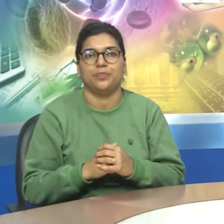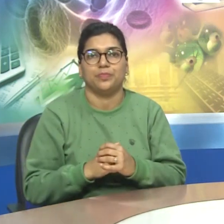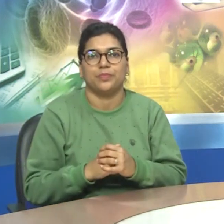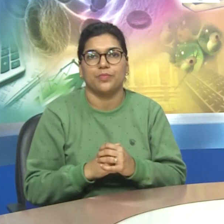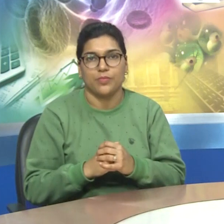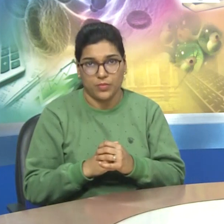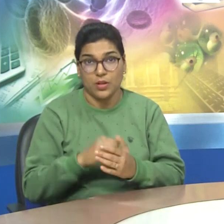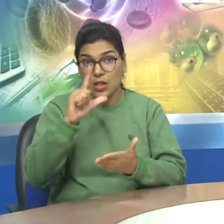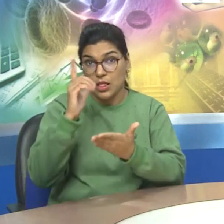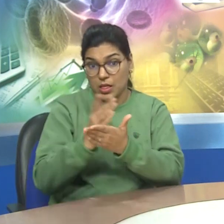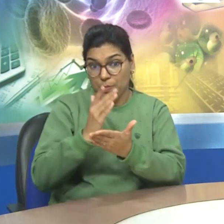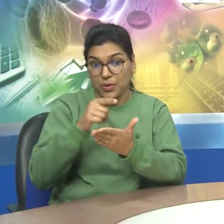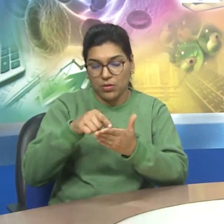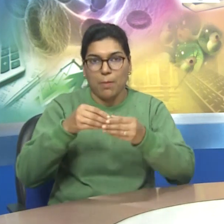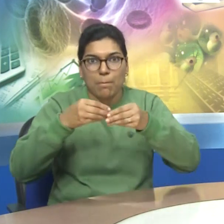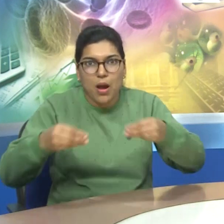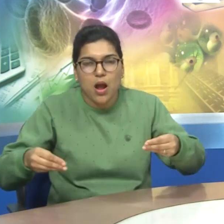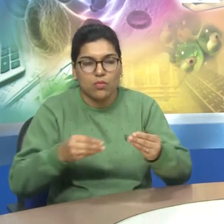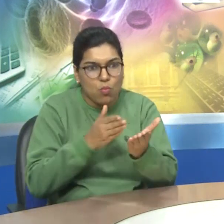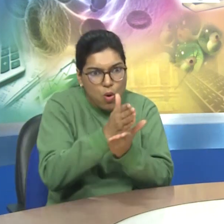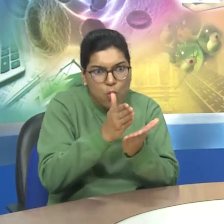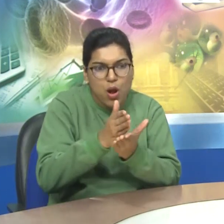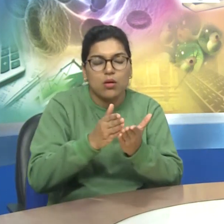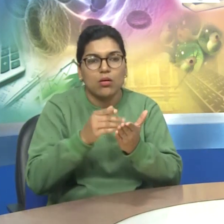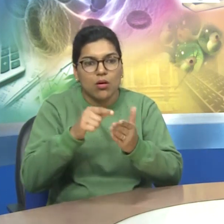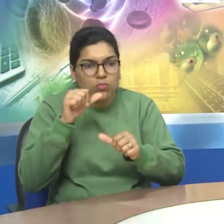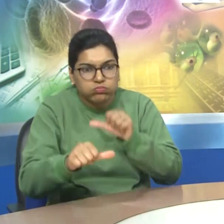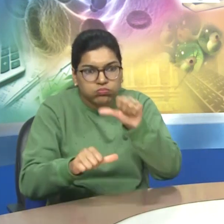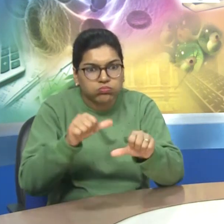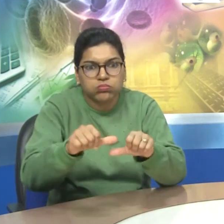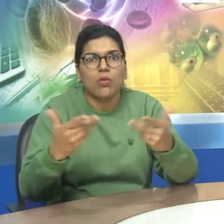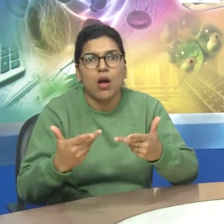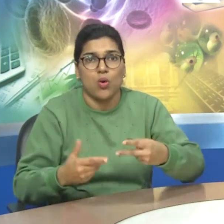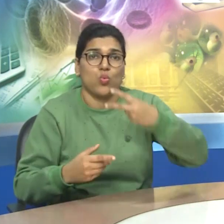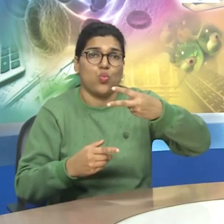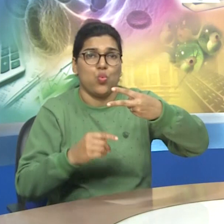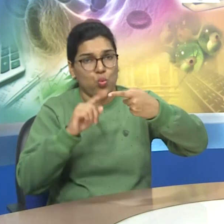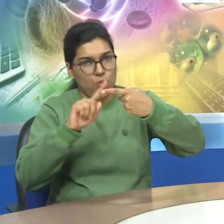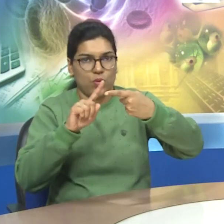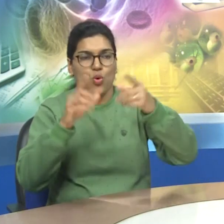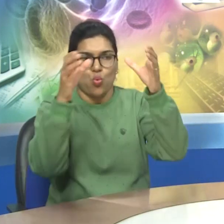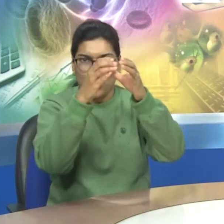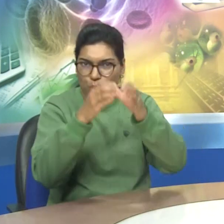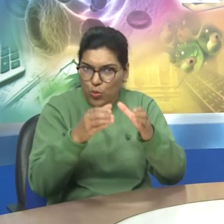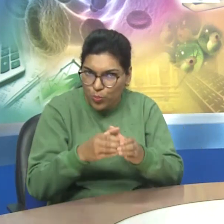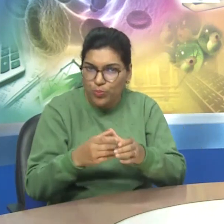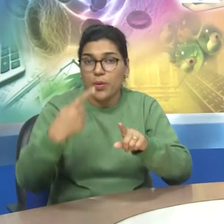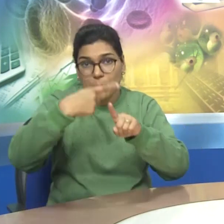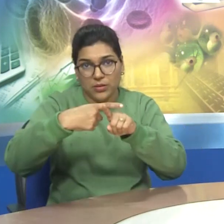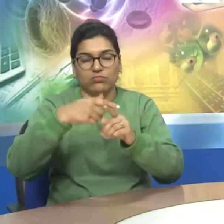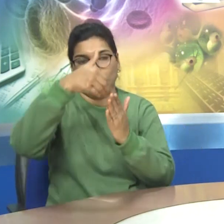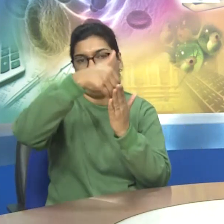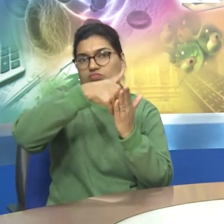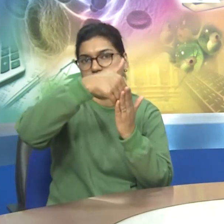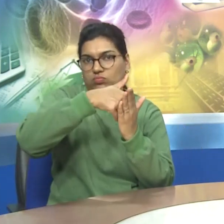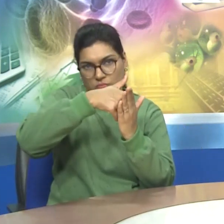number 10. Name of the lesson is Processing of Library Material, Classification and